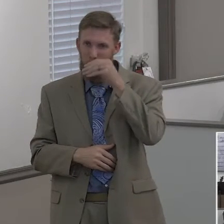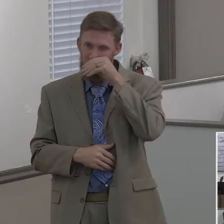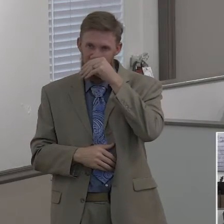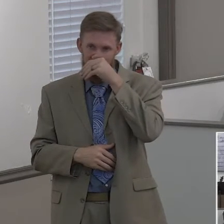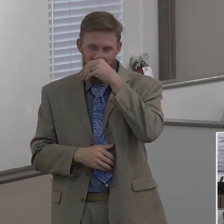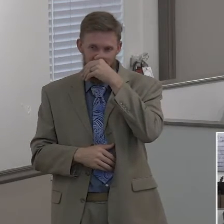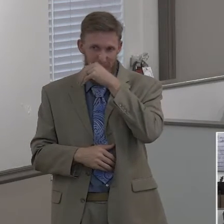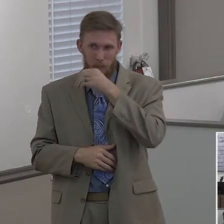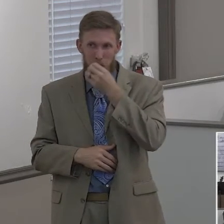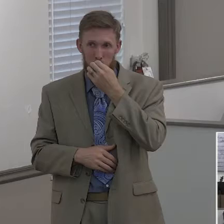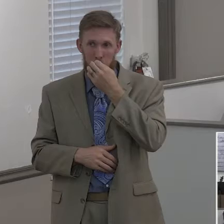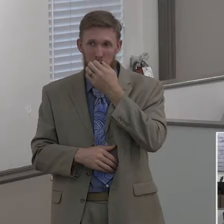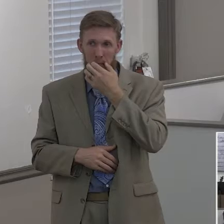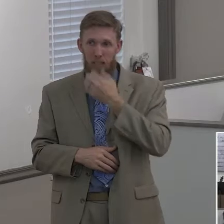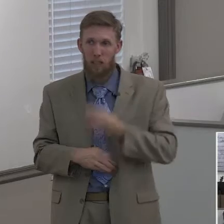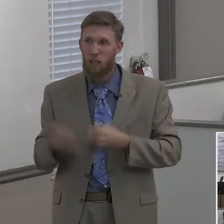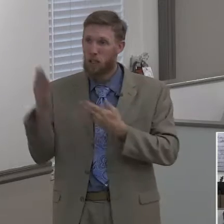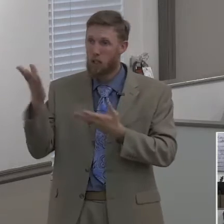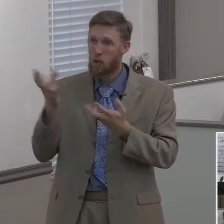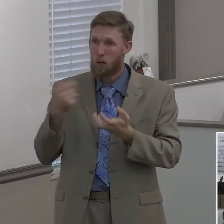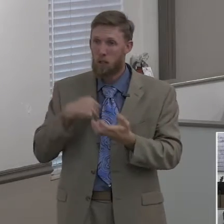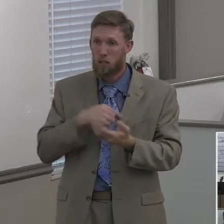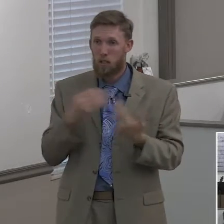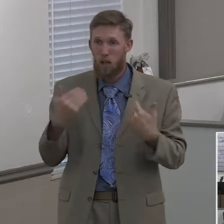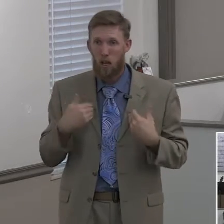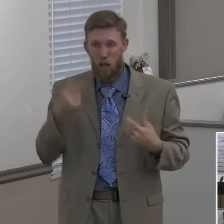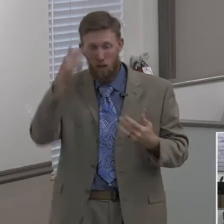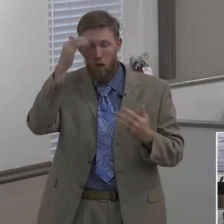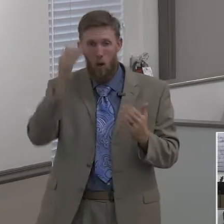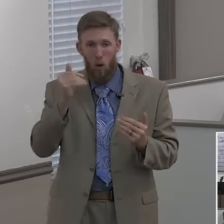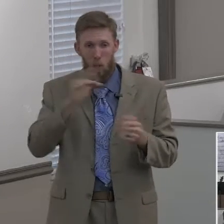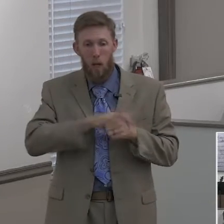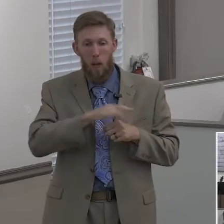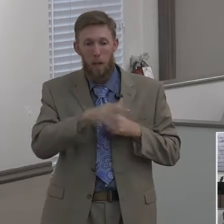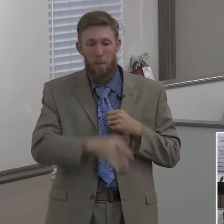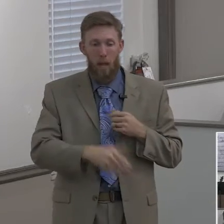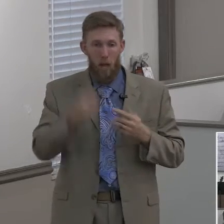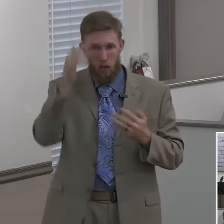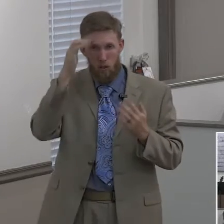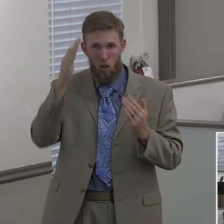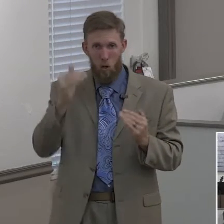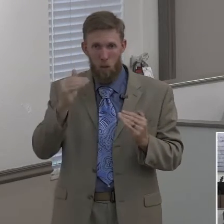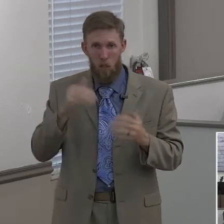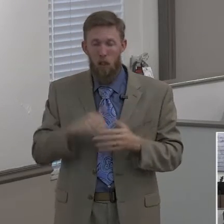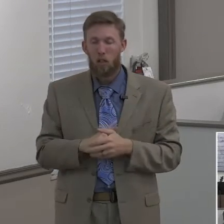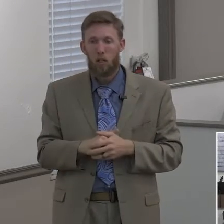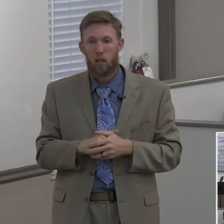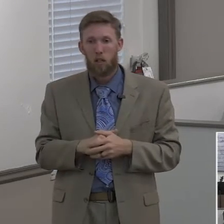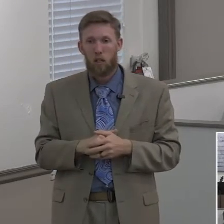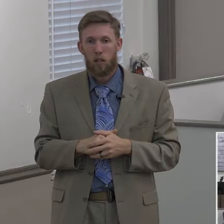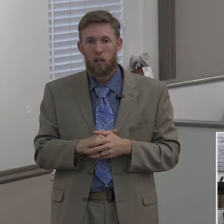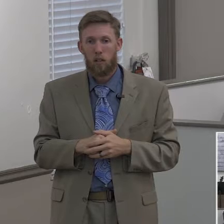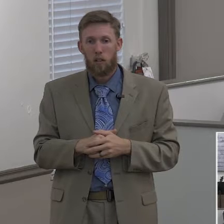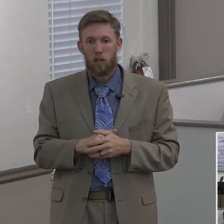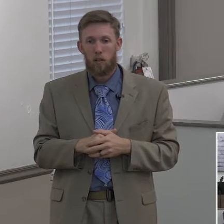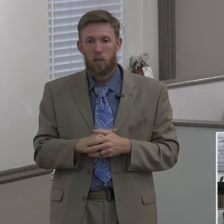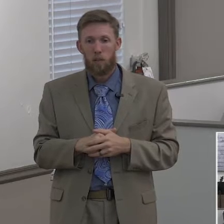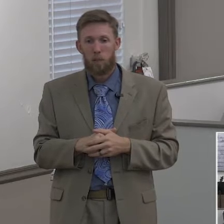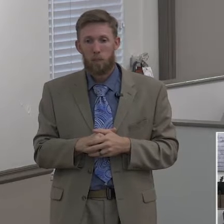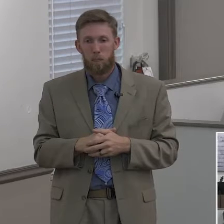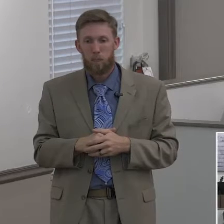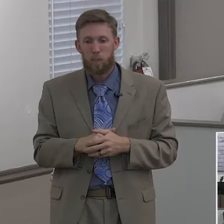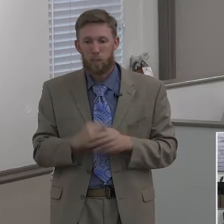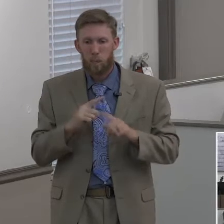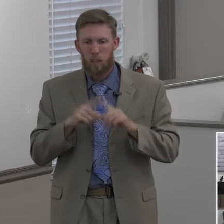Now, He wants us to have hope. He wants us to abound in hope. And here is the big player in